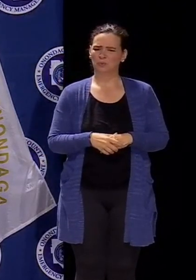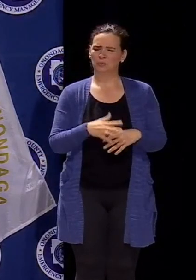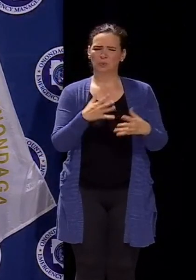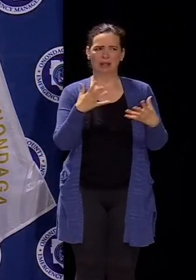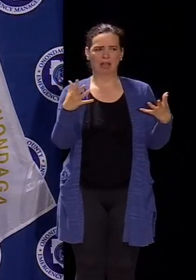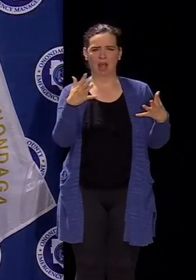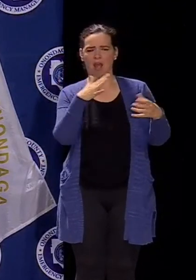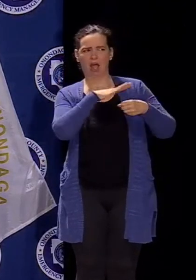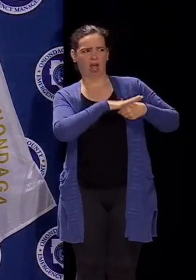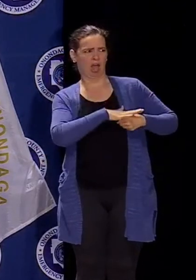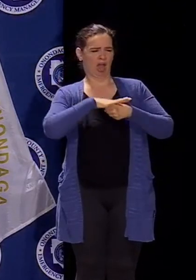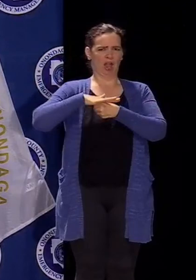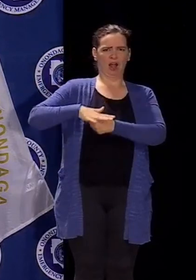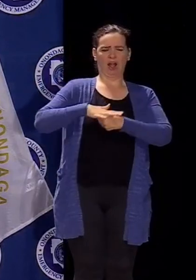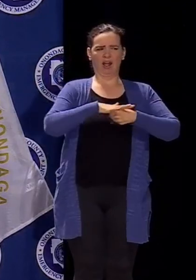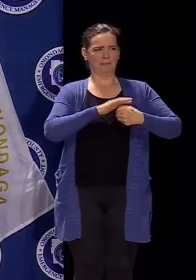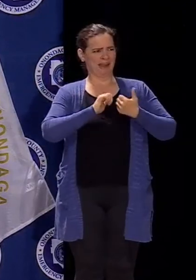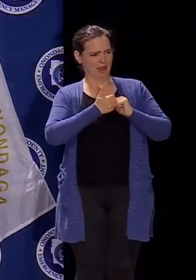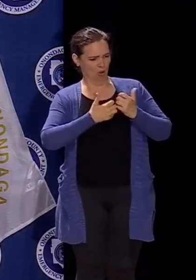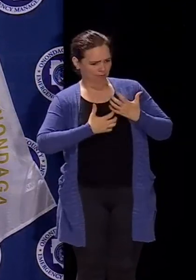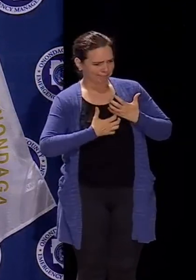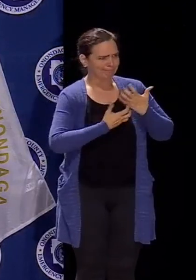on to look at our health data